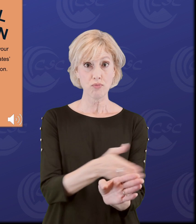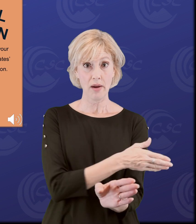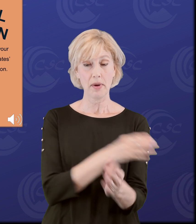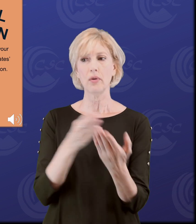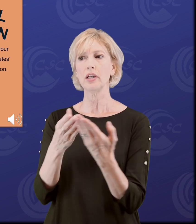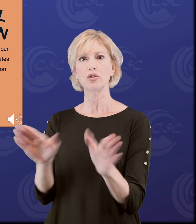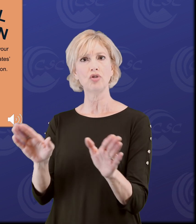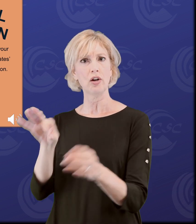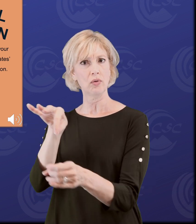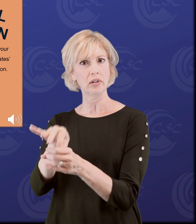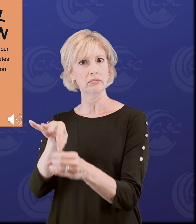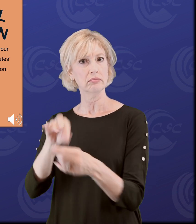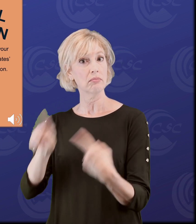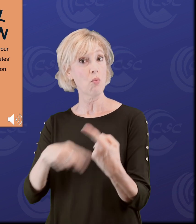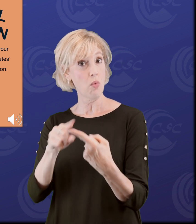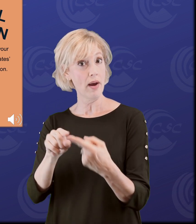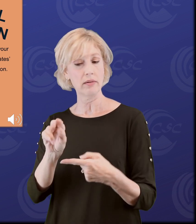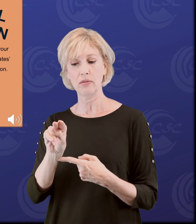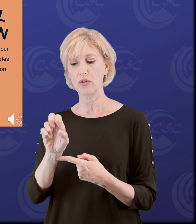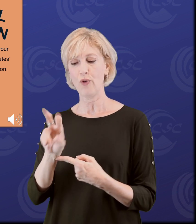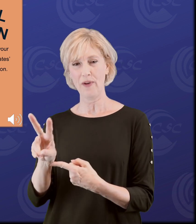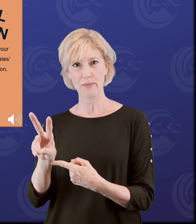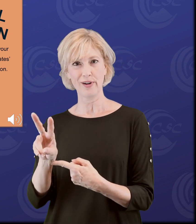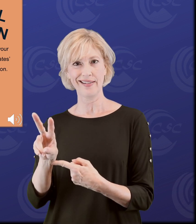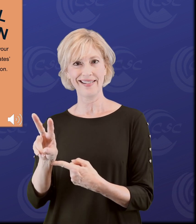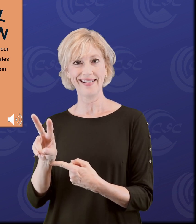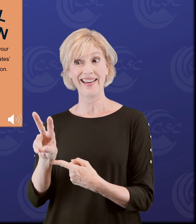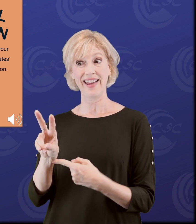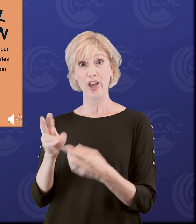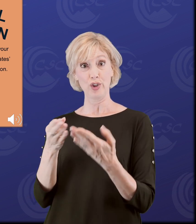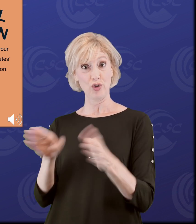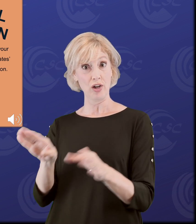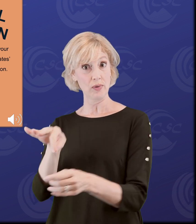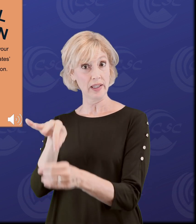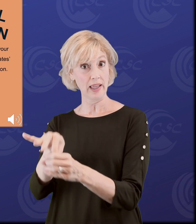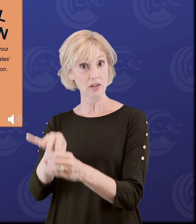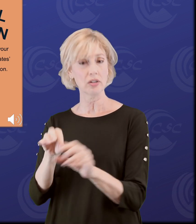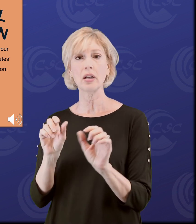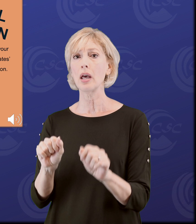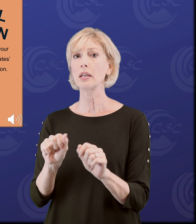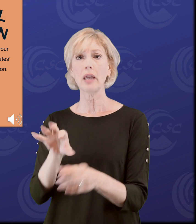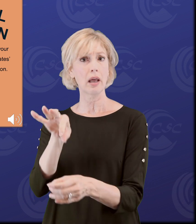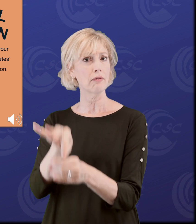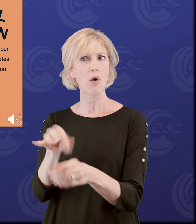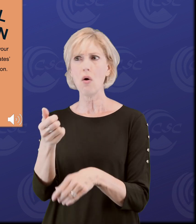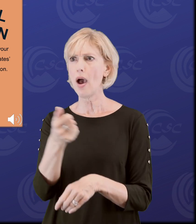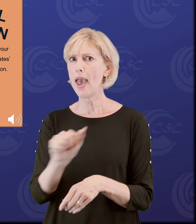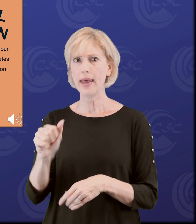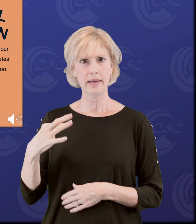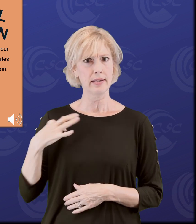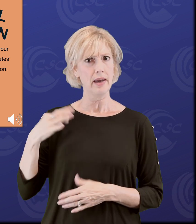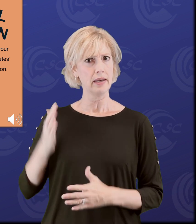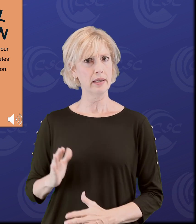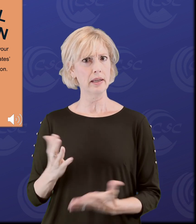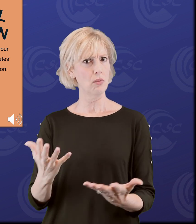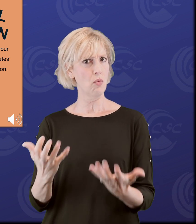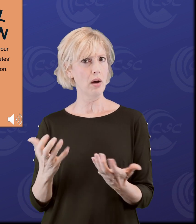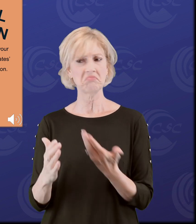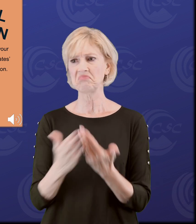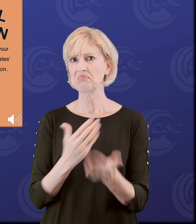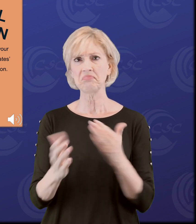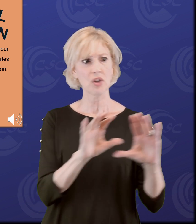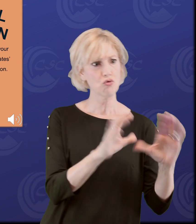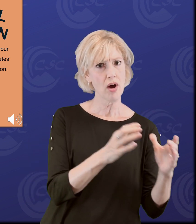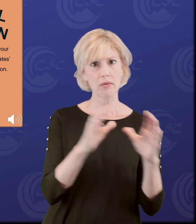Following the primary, the general election is held in November. In the general election, you can vote for any candidate of your choice, regardless